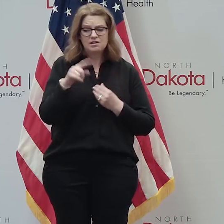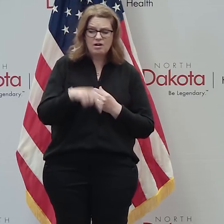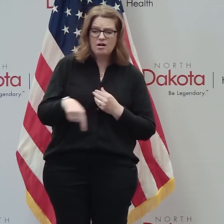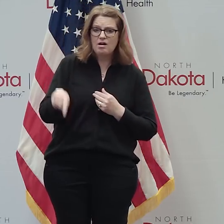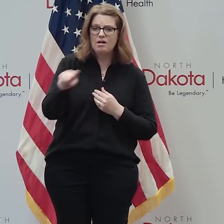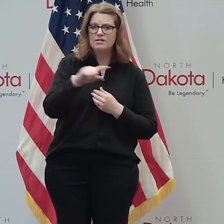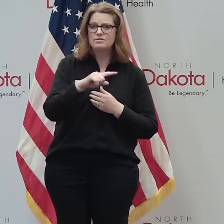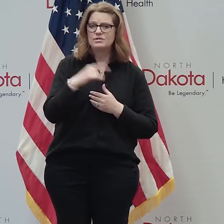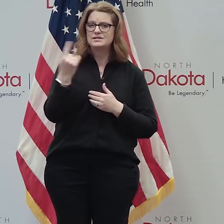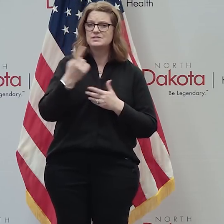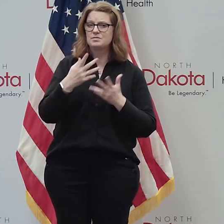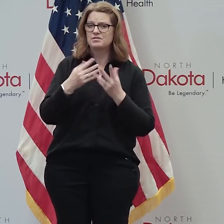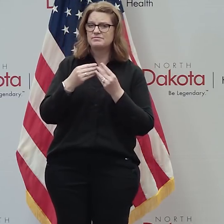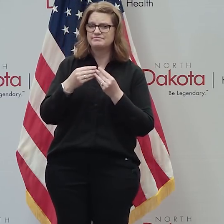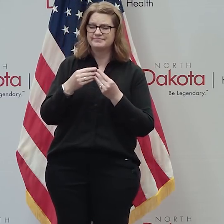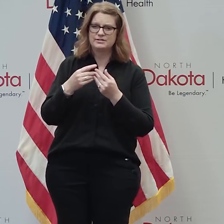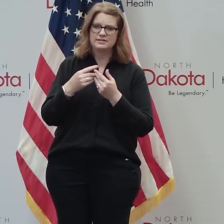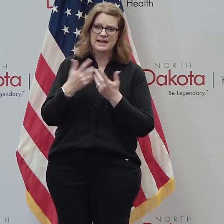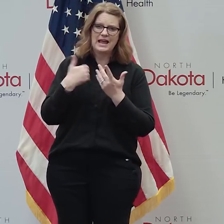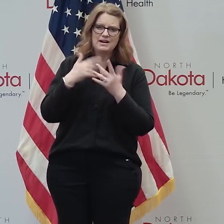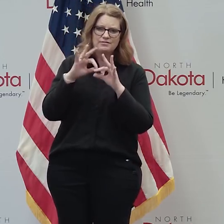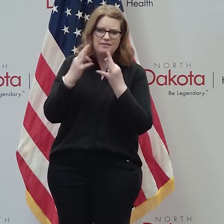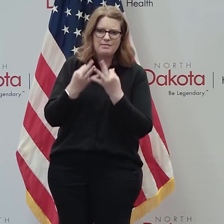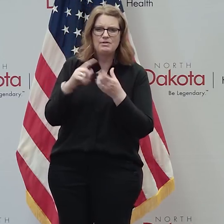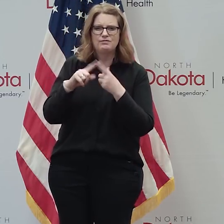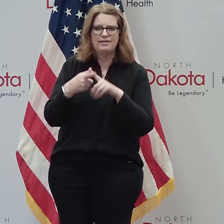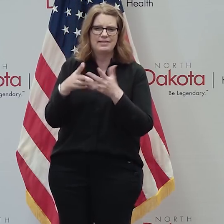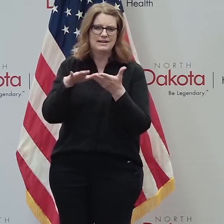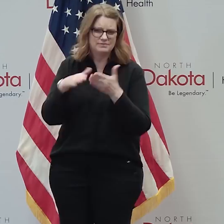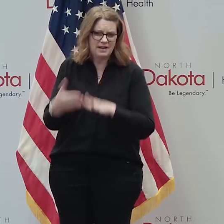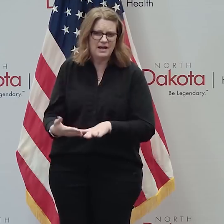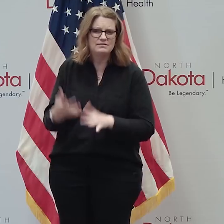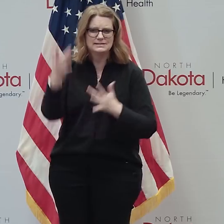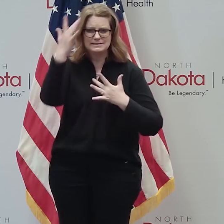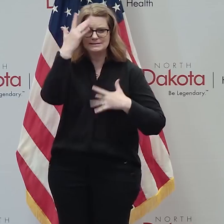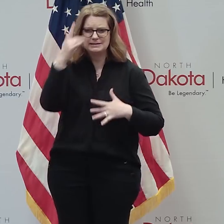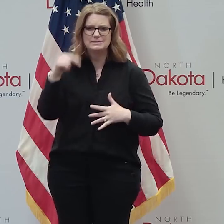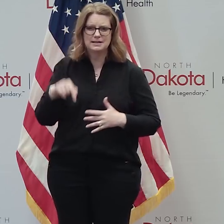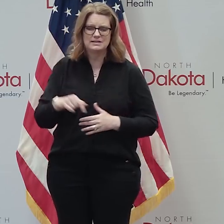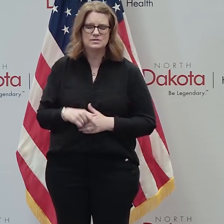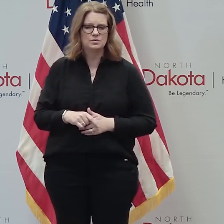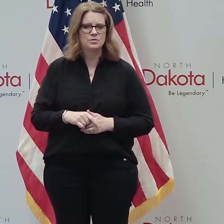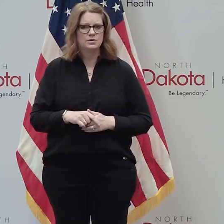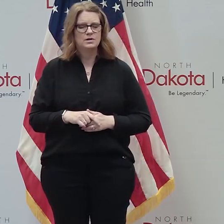someone during this pandemic. Yesterday,